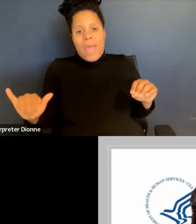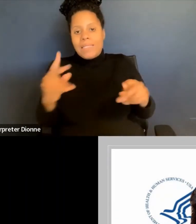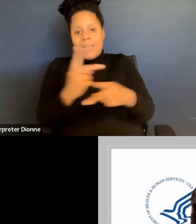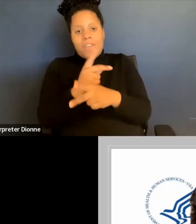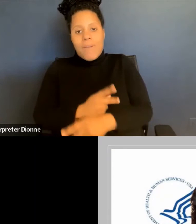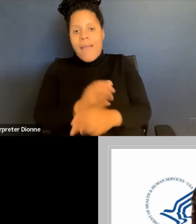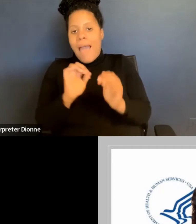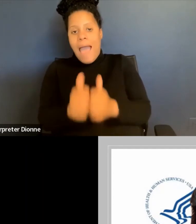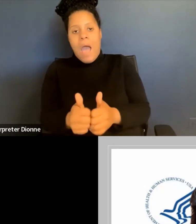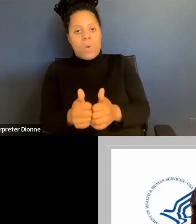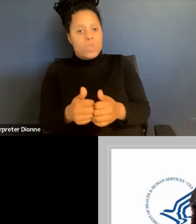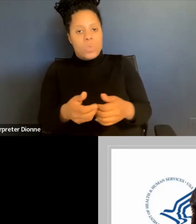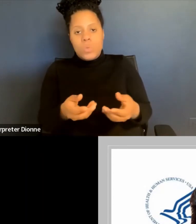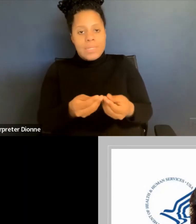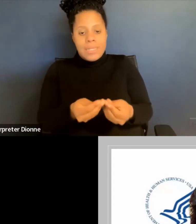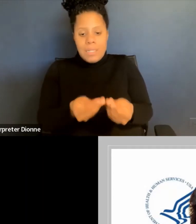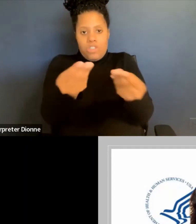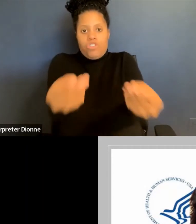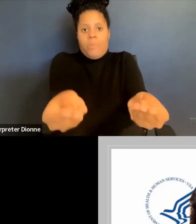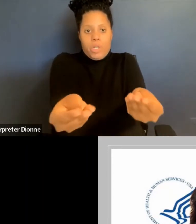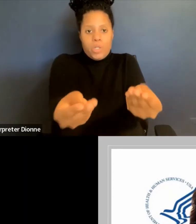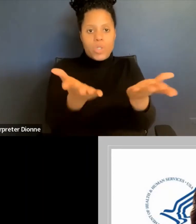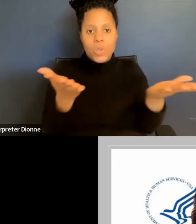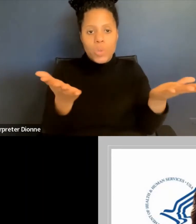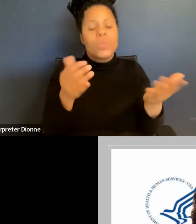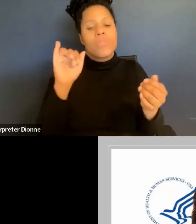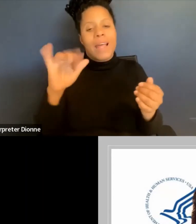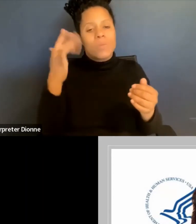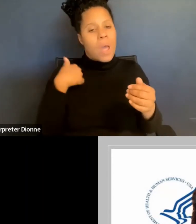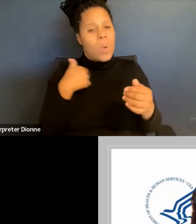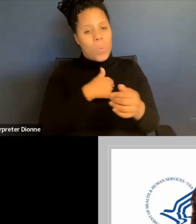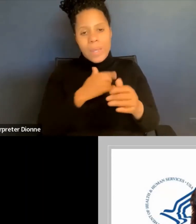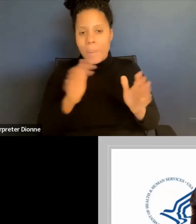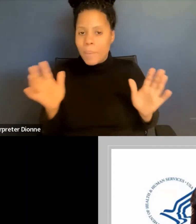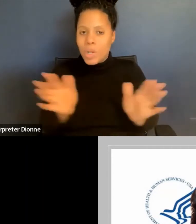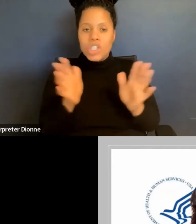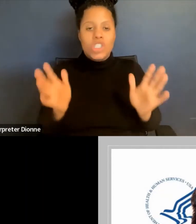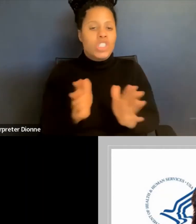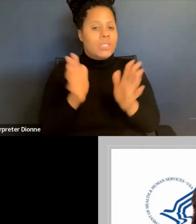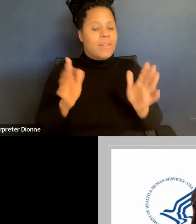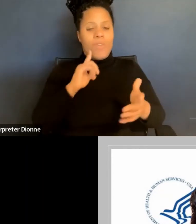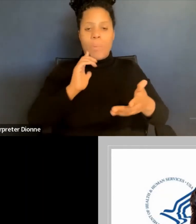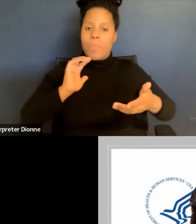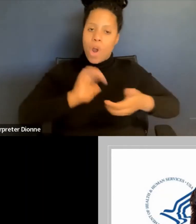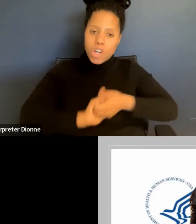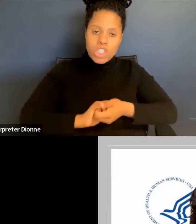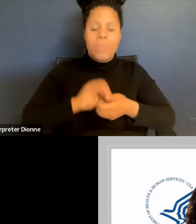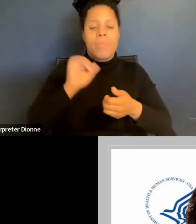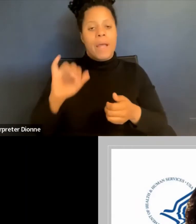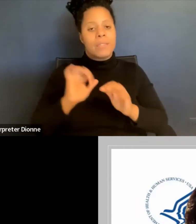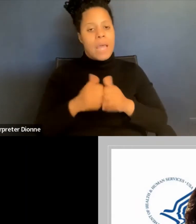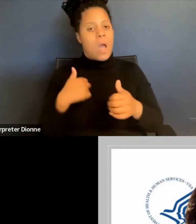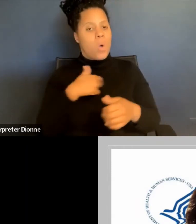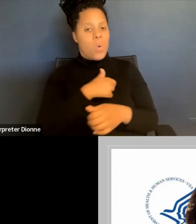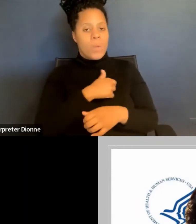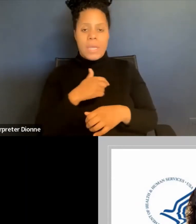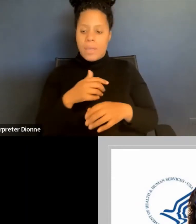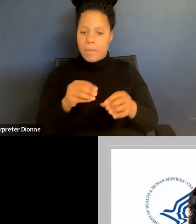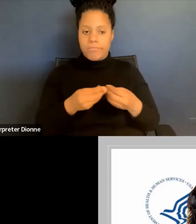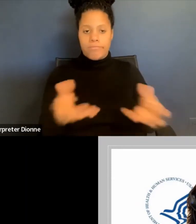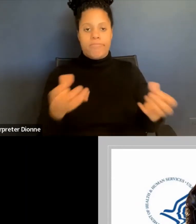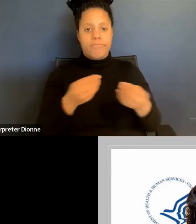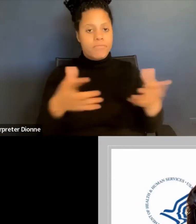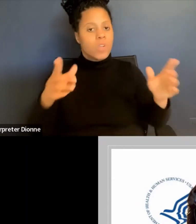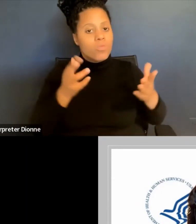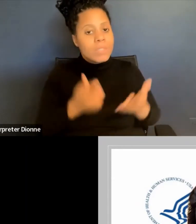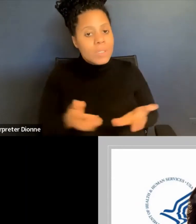really pushing hard on this partnership. This is how we can get resources to the local level. And I'll just say, even beyond